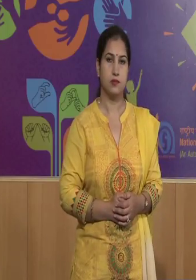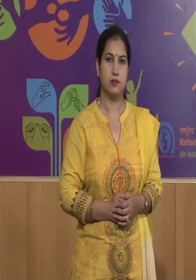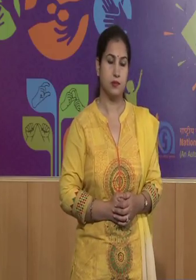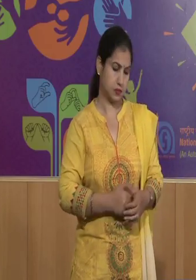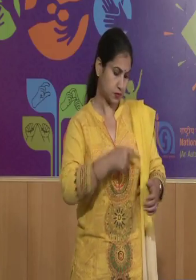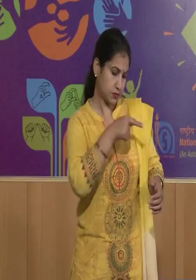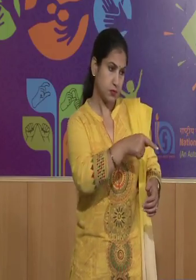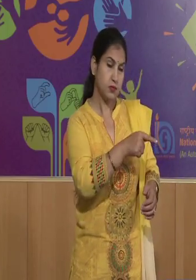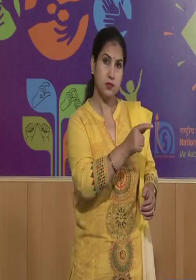Colonialism